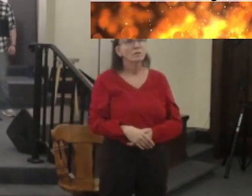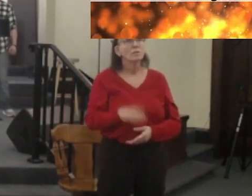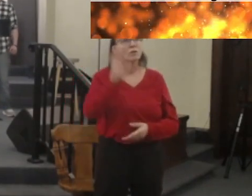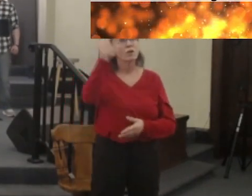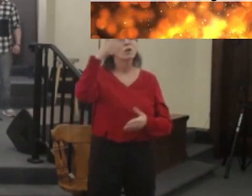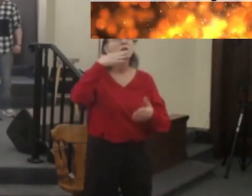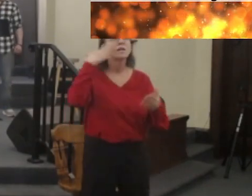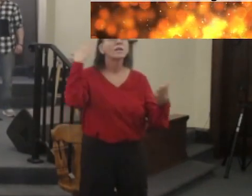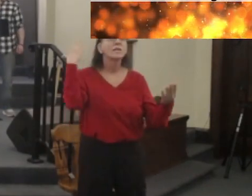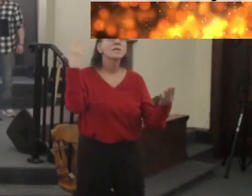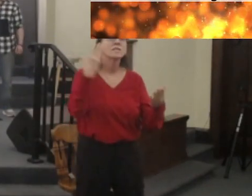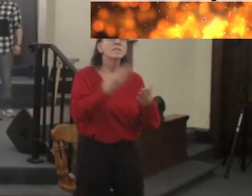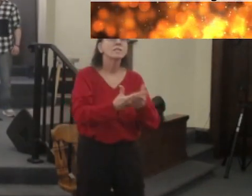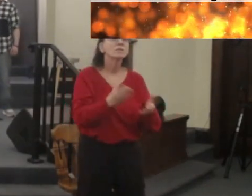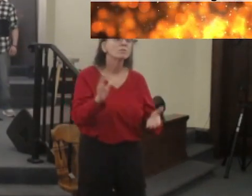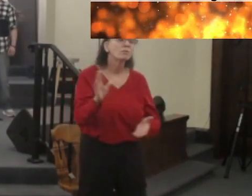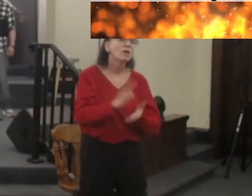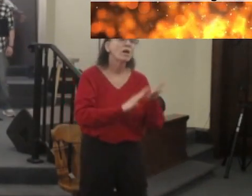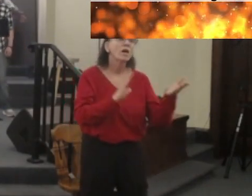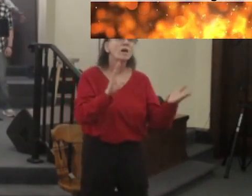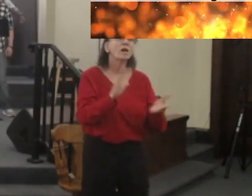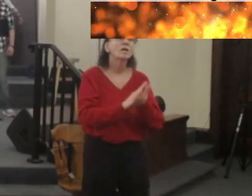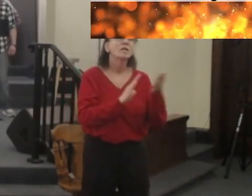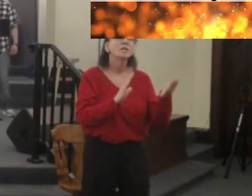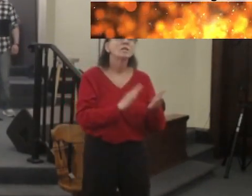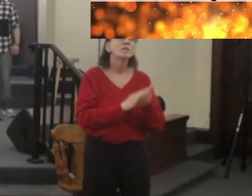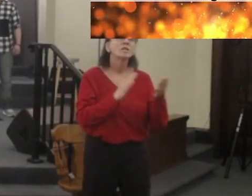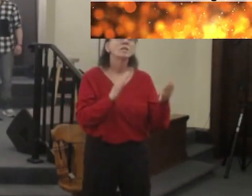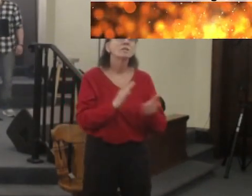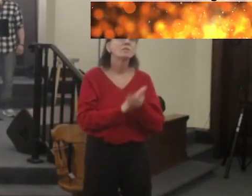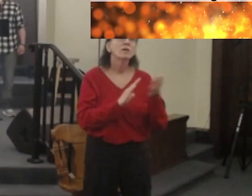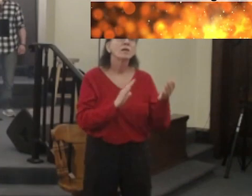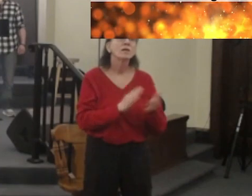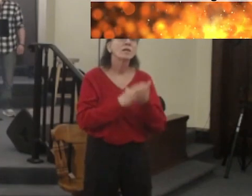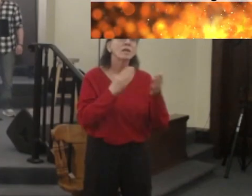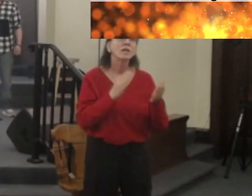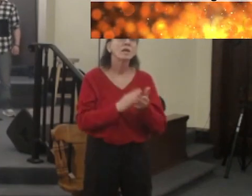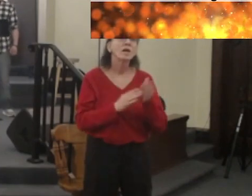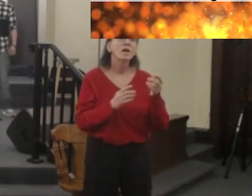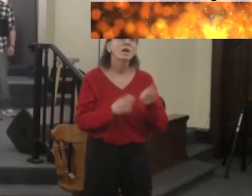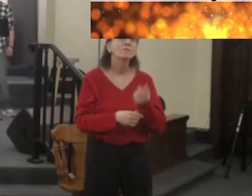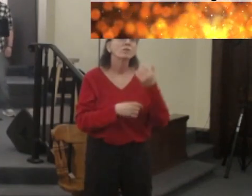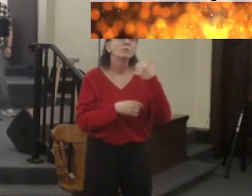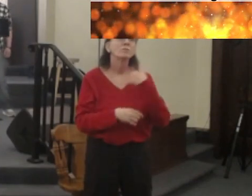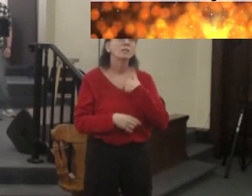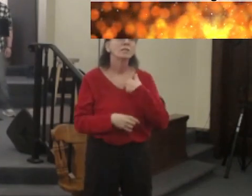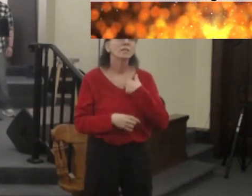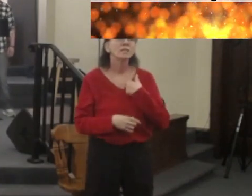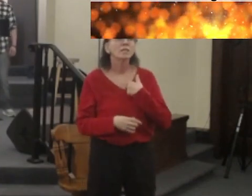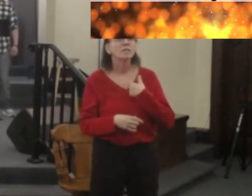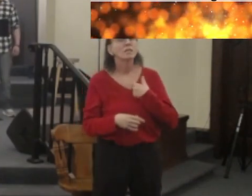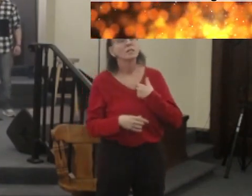'Cause your goodness is running after, it's running after me.